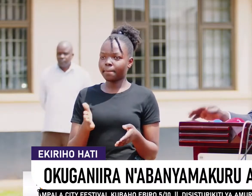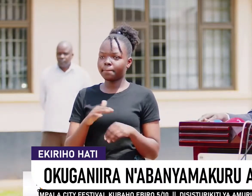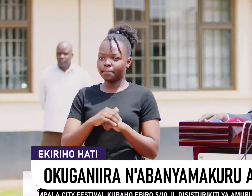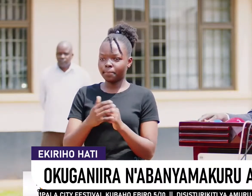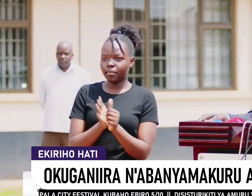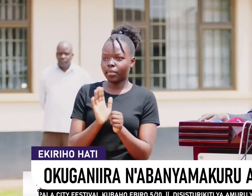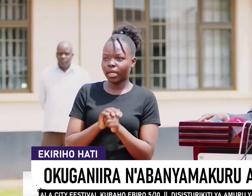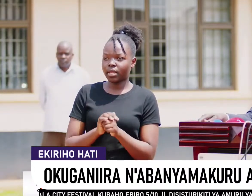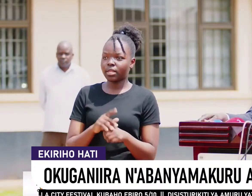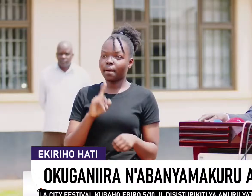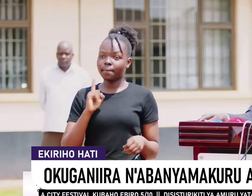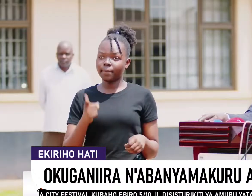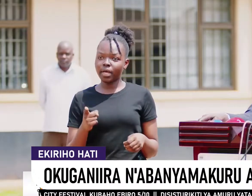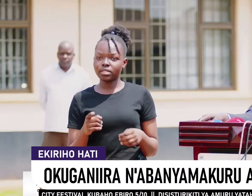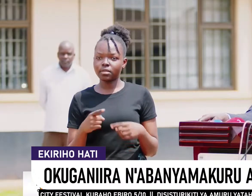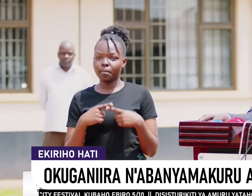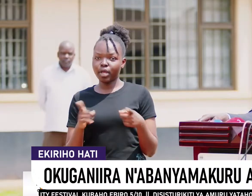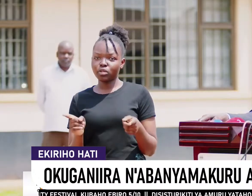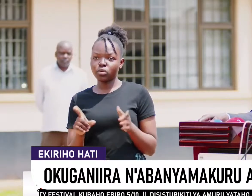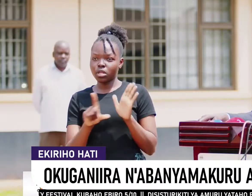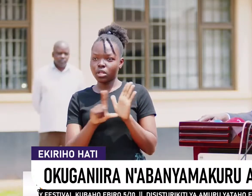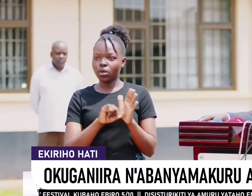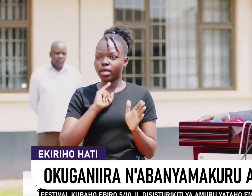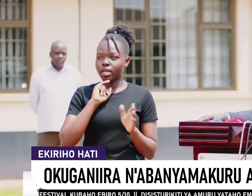ready, we shall notify the country.